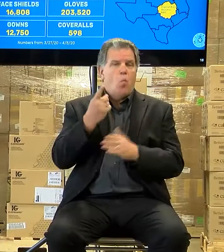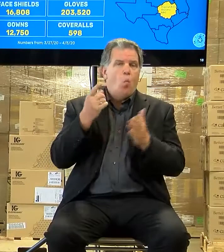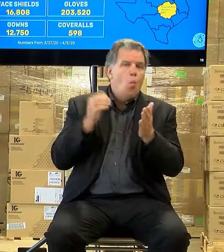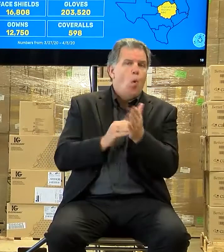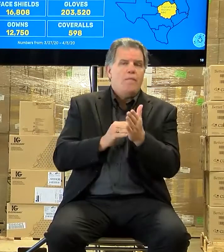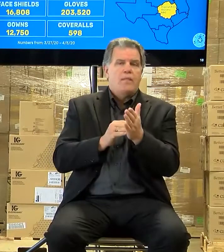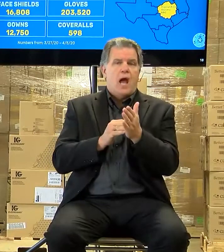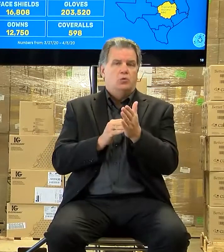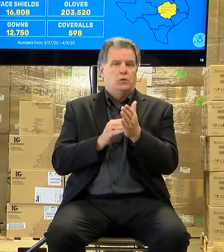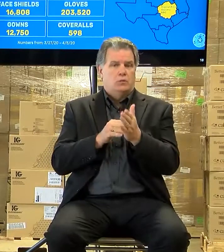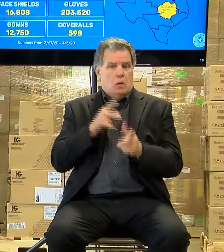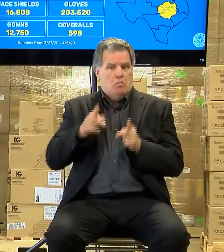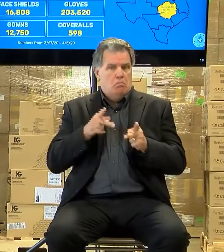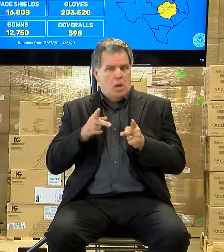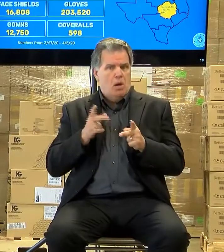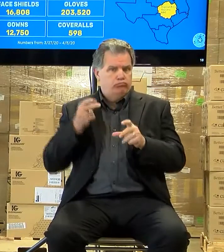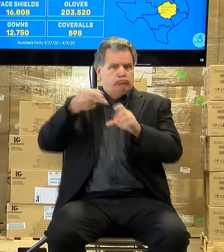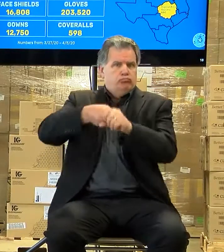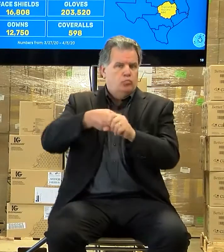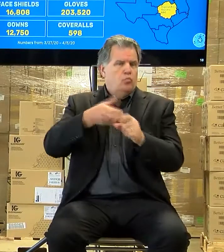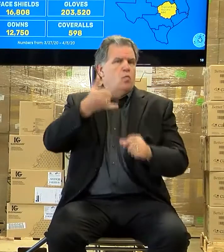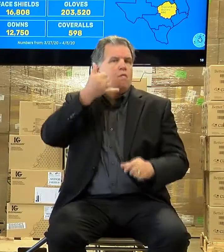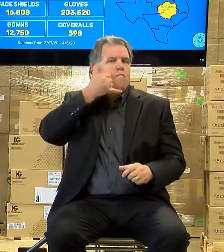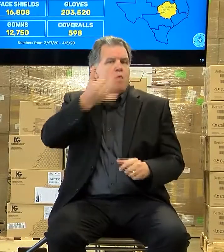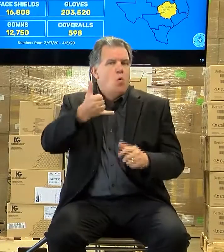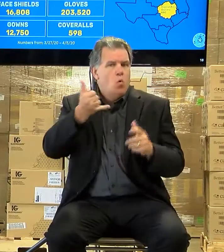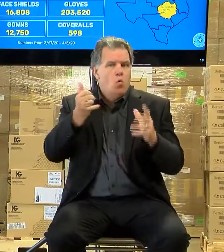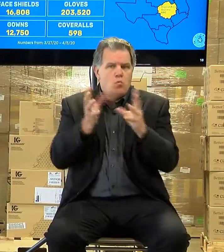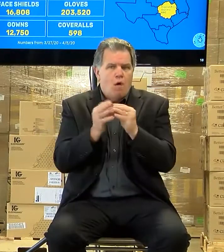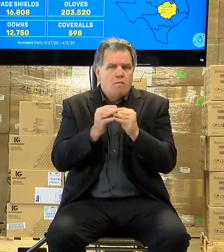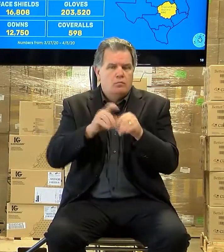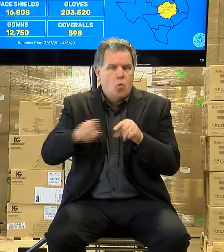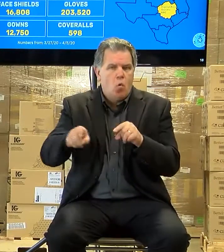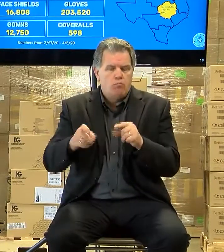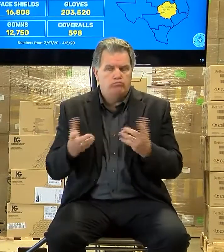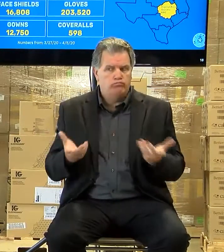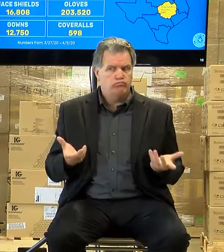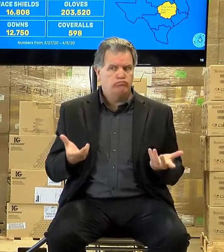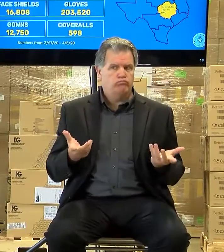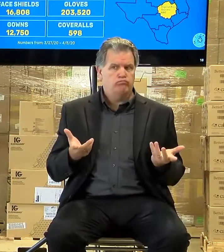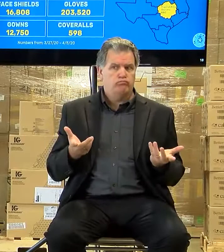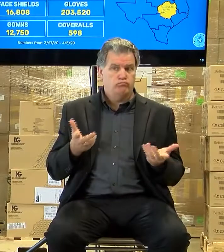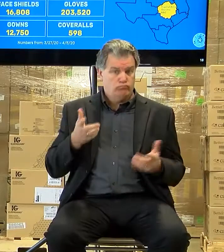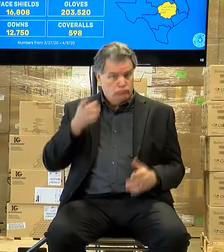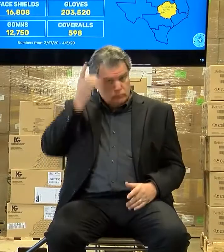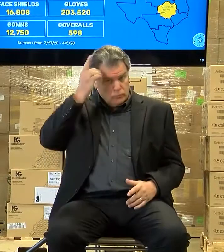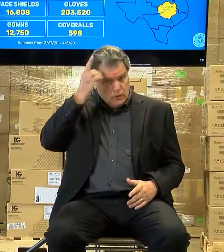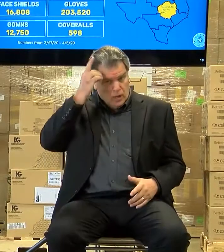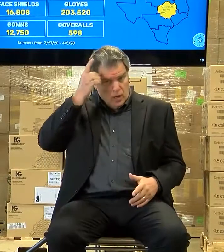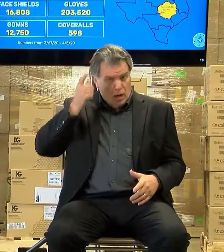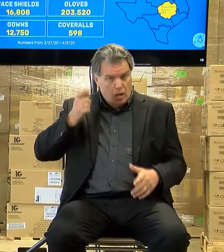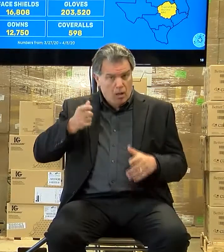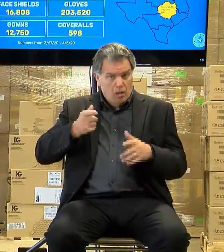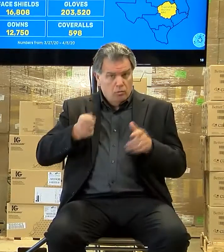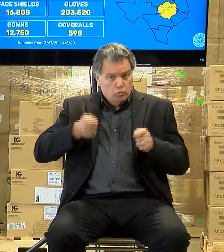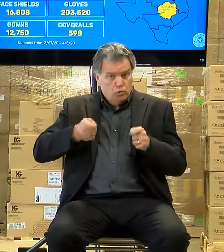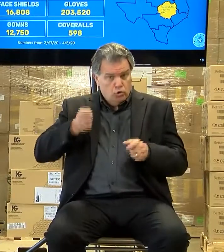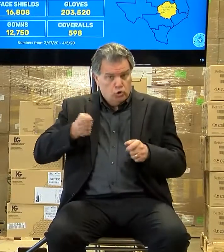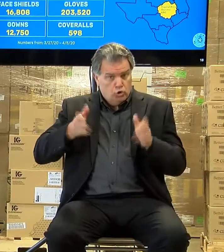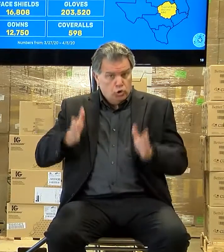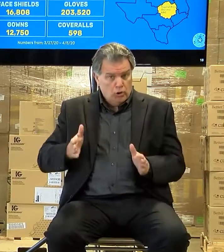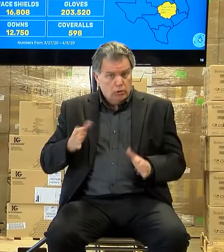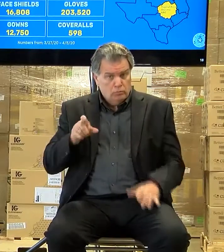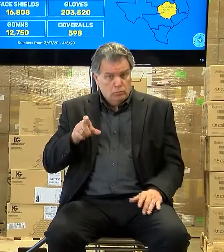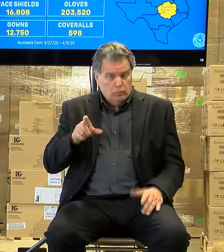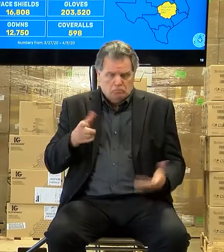officials on those calls. I don't have any clarity whether or not the Dallas County judge was on there or not. But bottom line, I've never heard